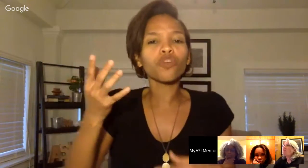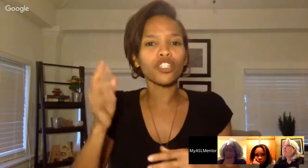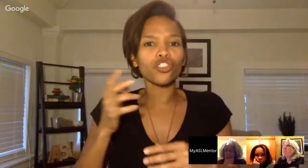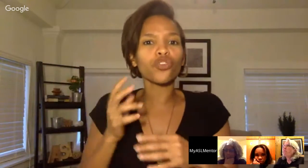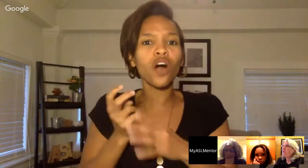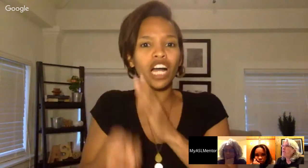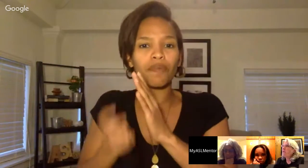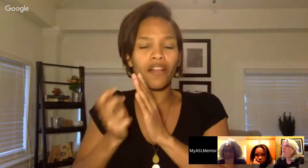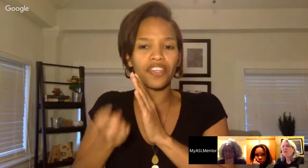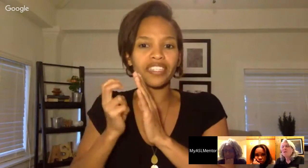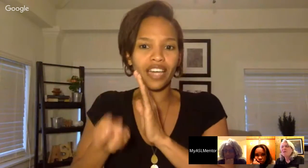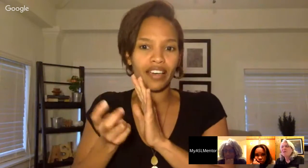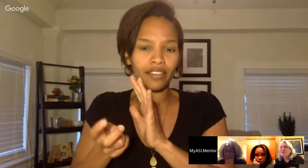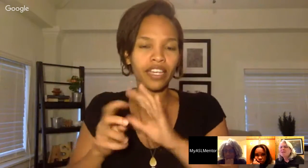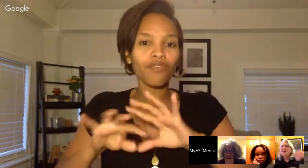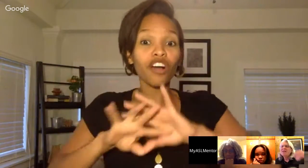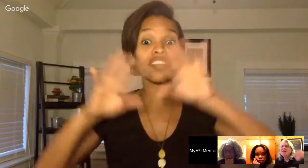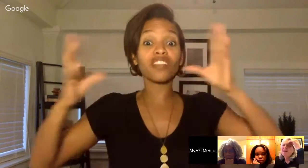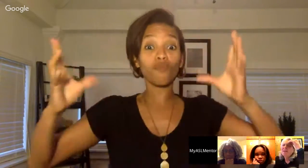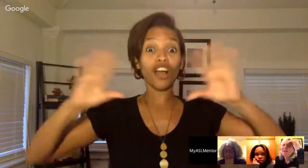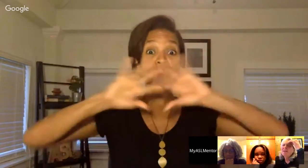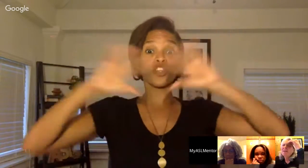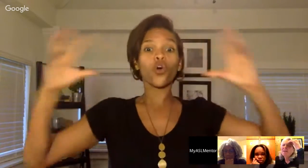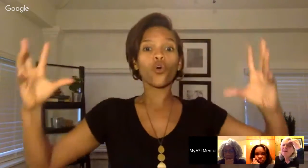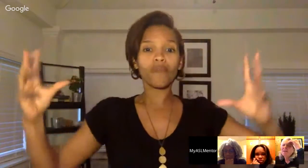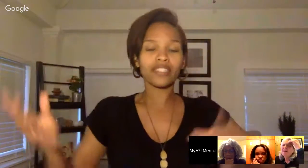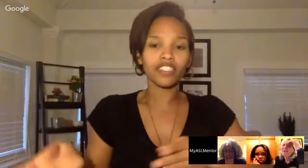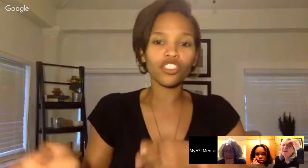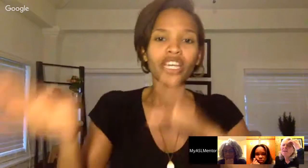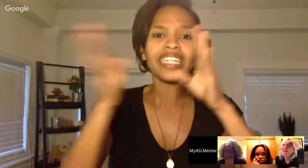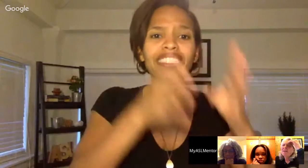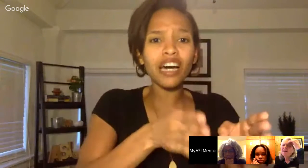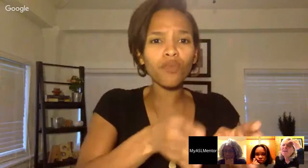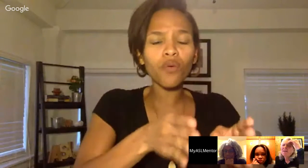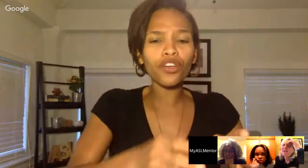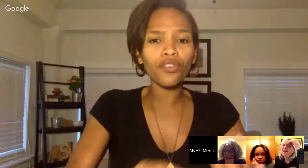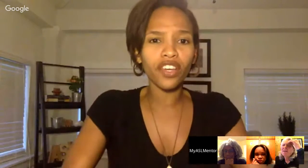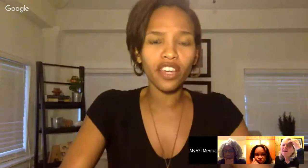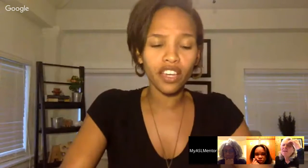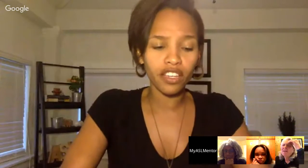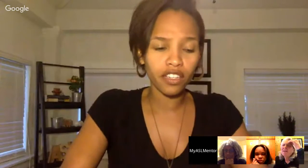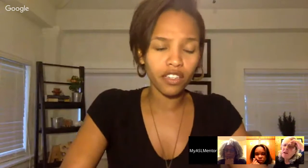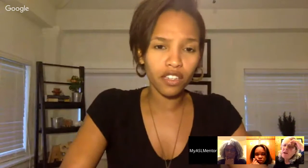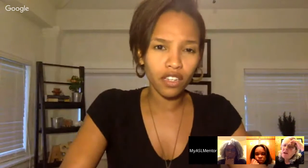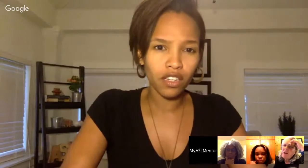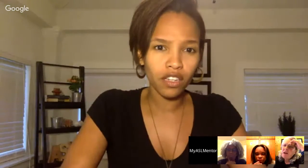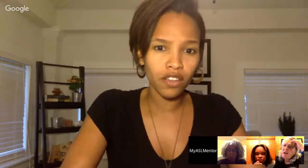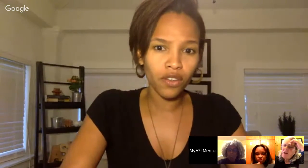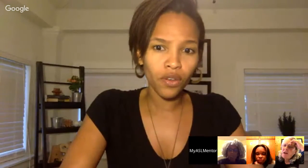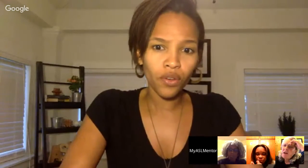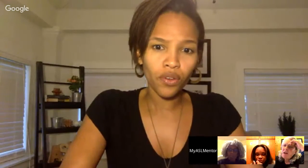little bit too hung up on this sign rather than the whole message. Deb, what were you thinking?